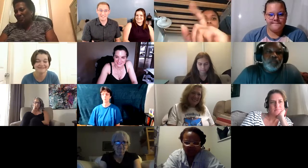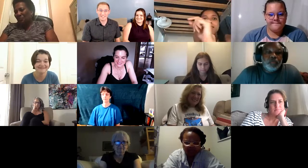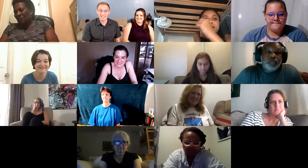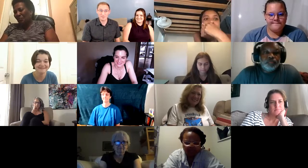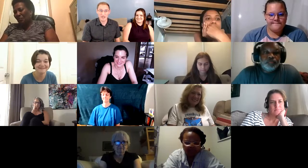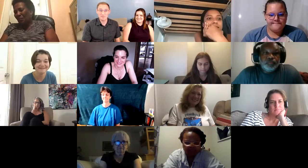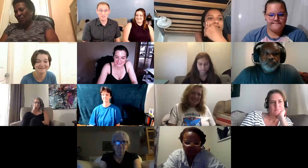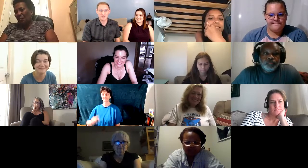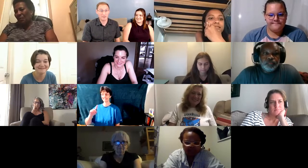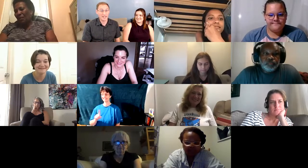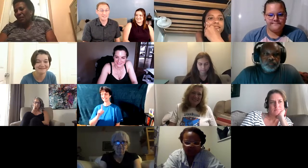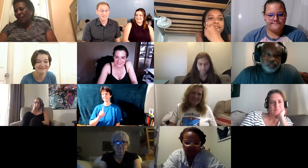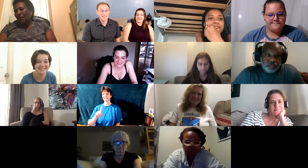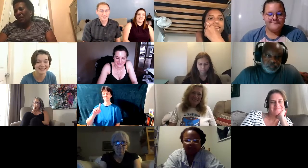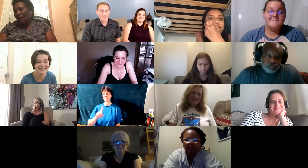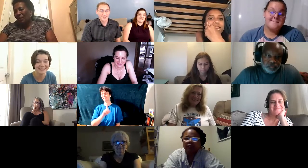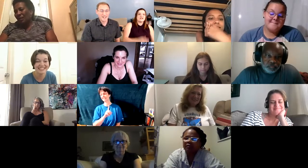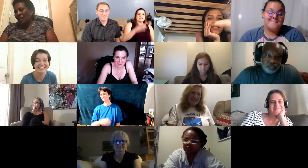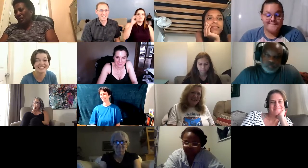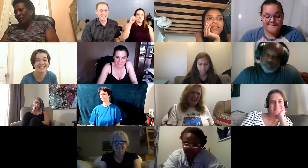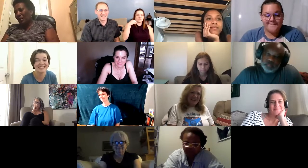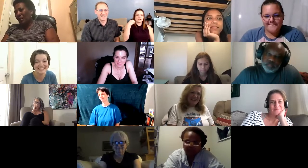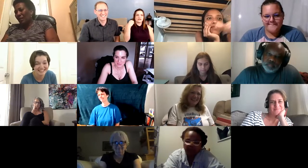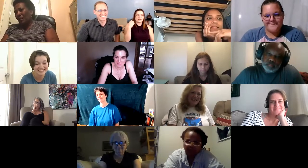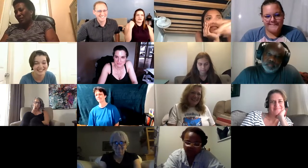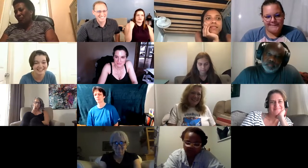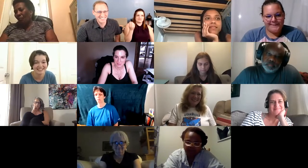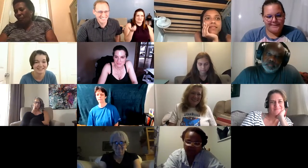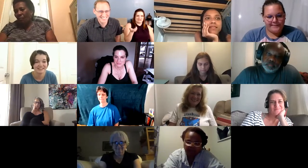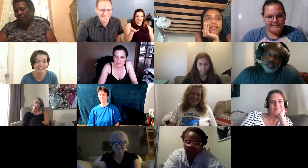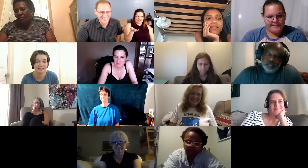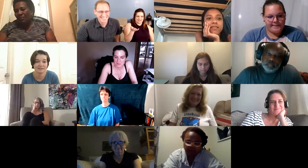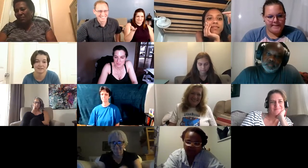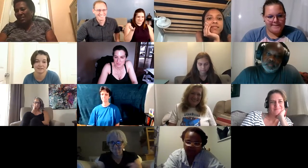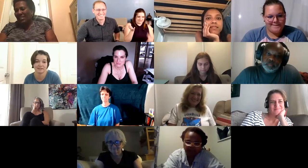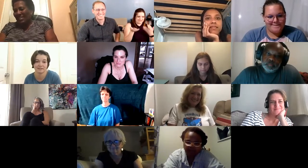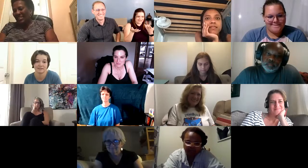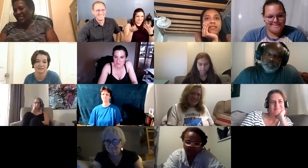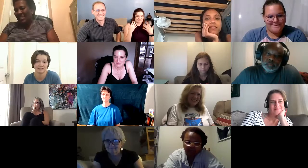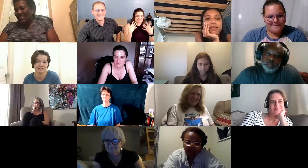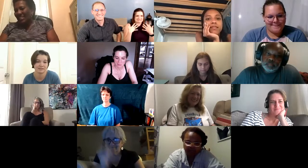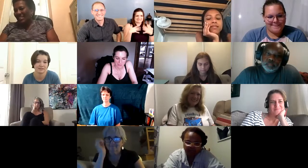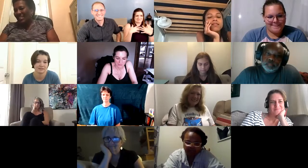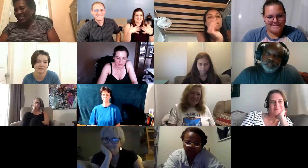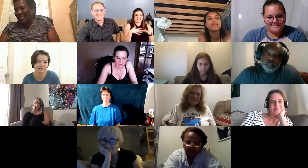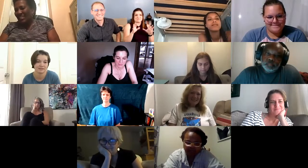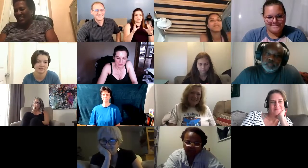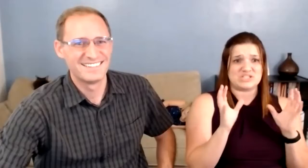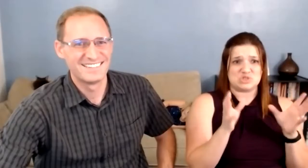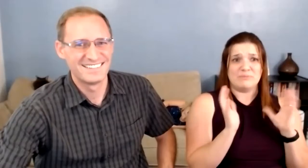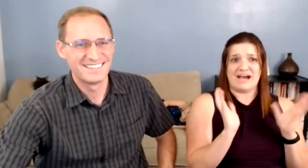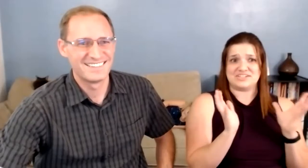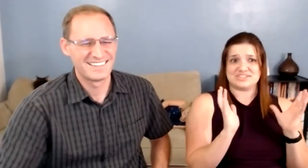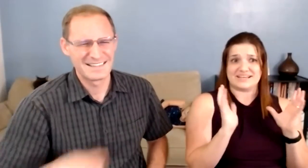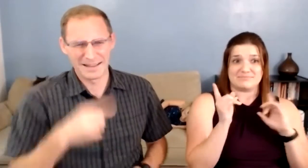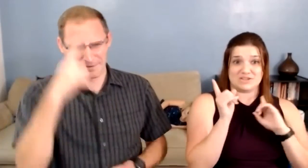feel ridiculous, you're probably doing it right. Yeah. The more like, oh my gosh, I feel like, oh my, this is, I think I'm doing